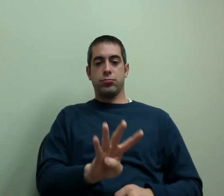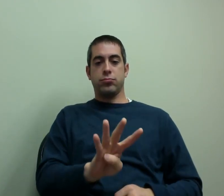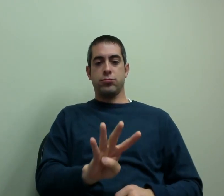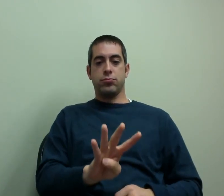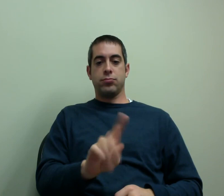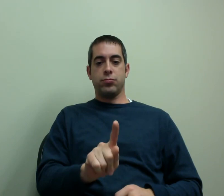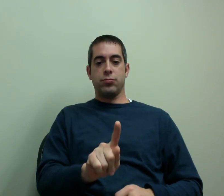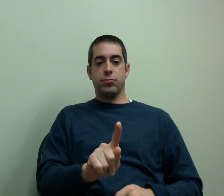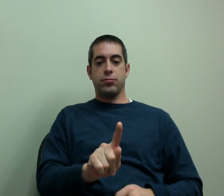260-441-0551,